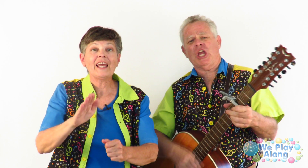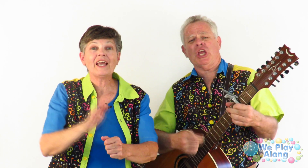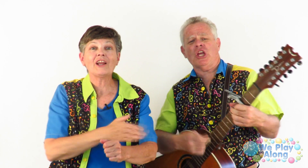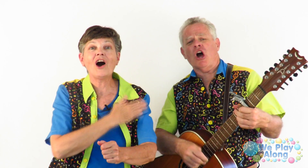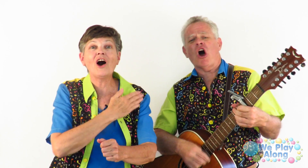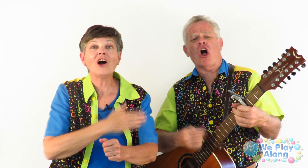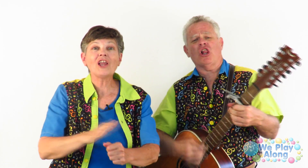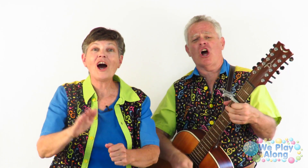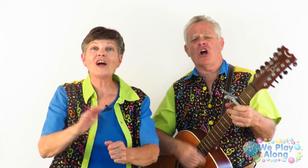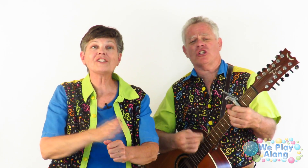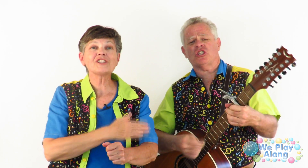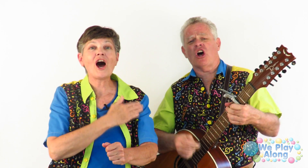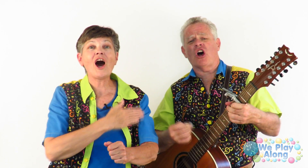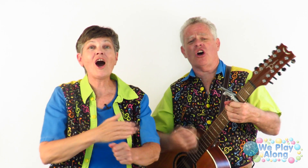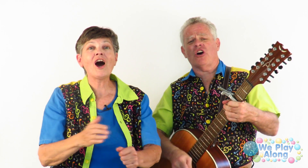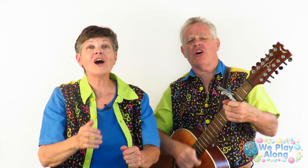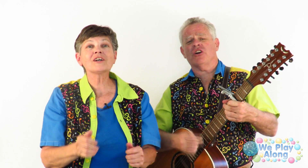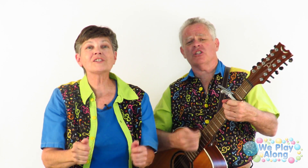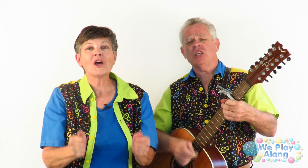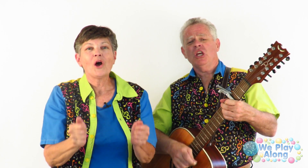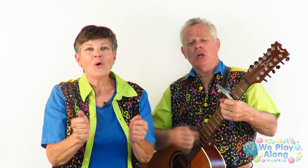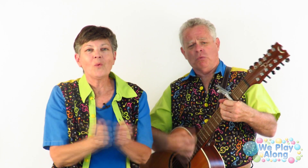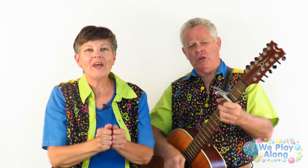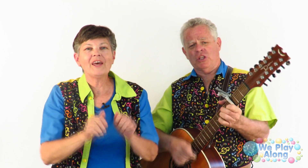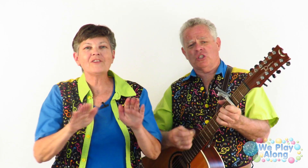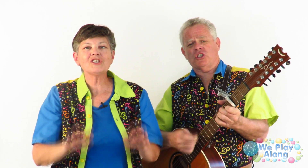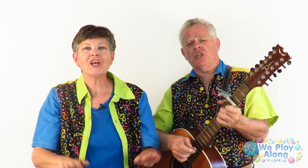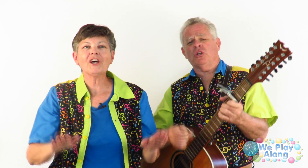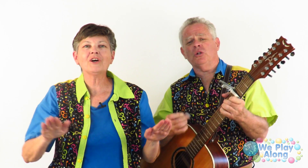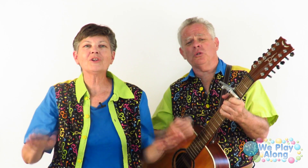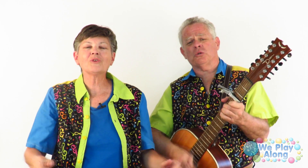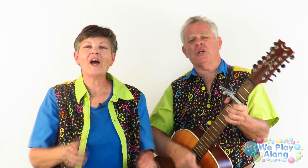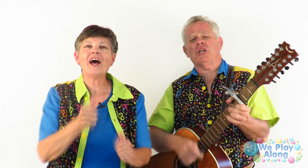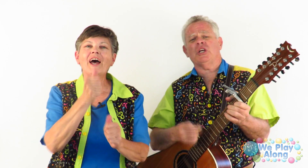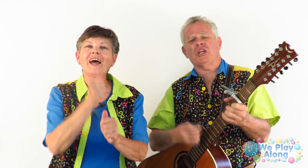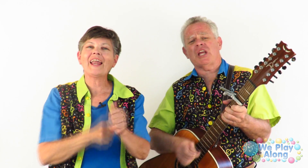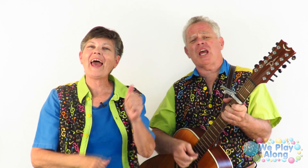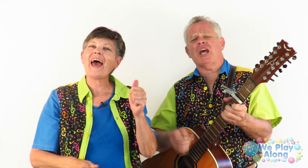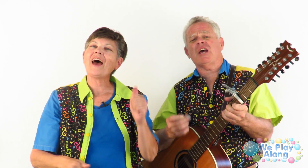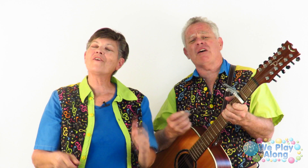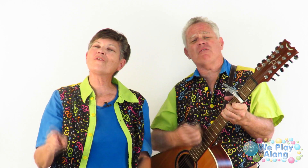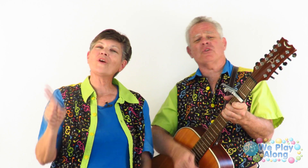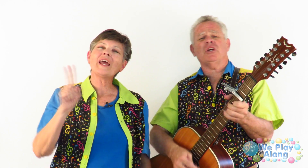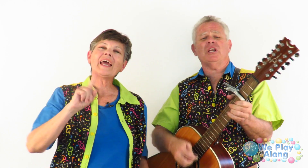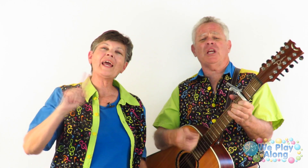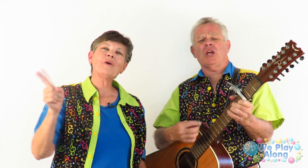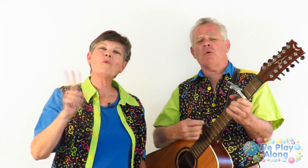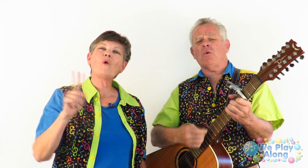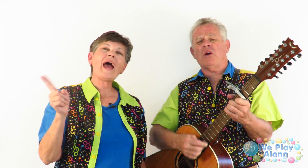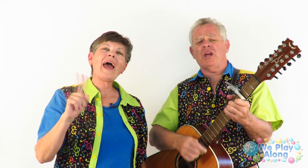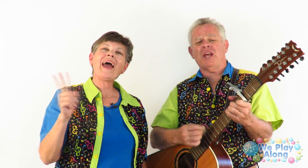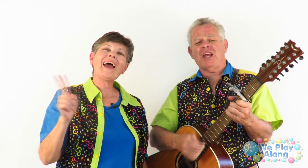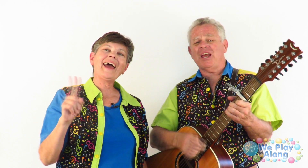singing all our songs with children everywhere.